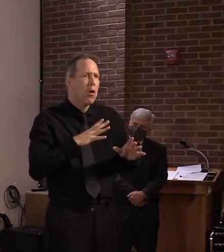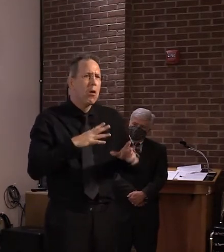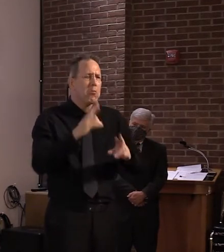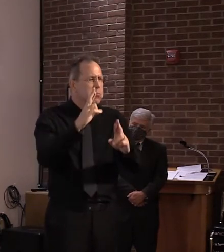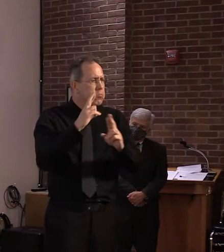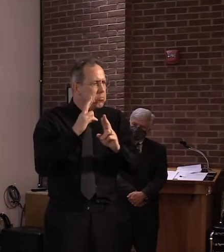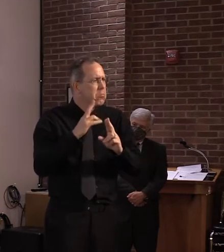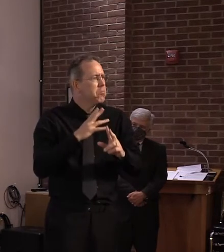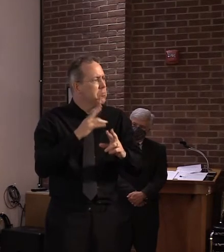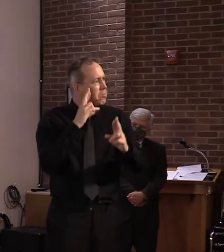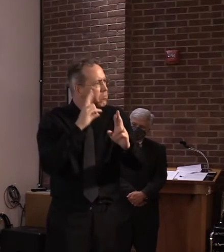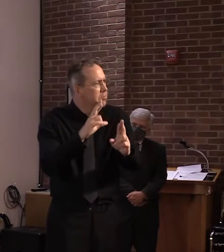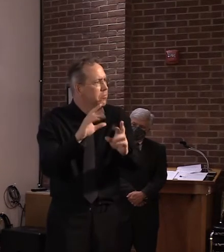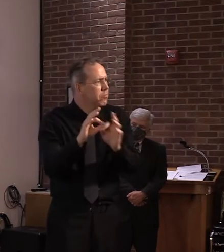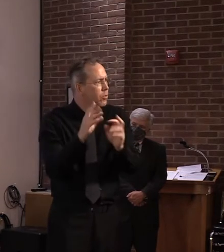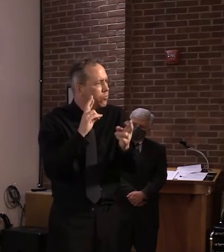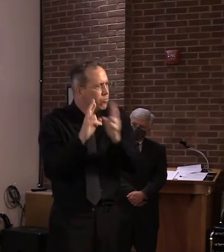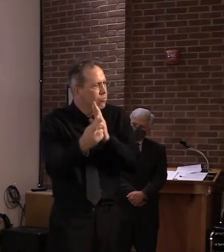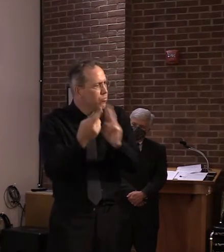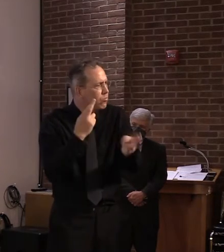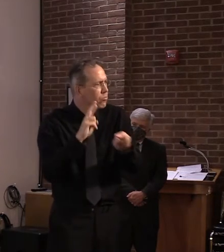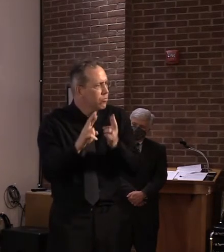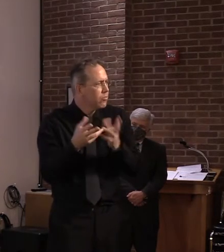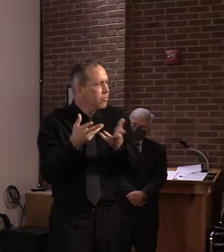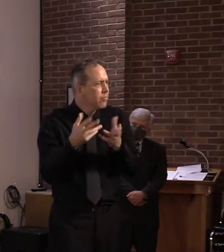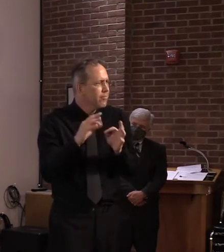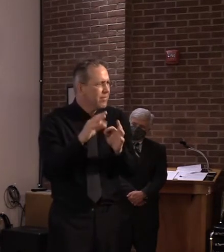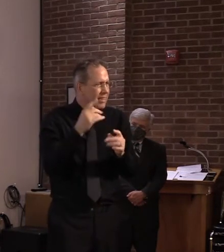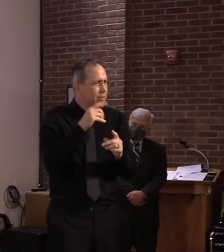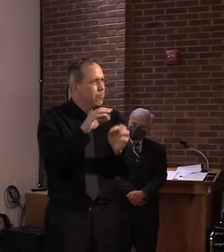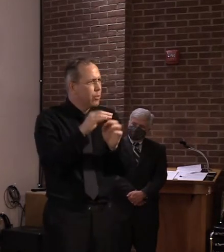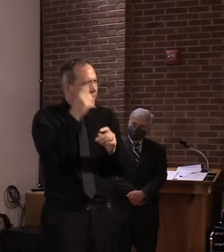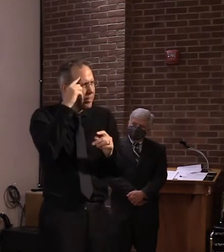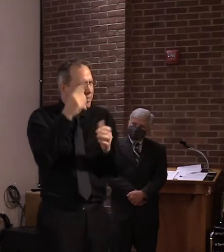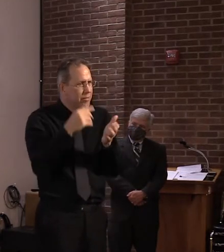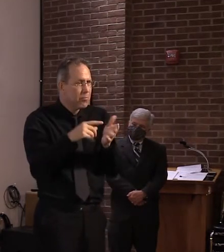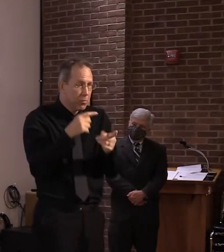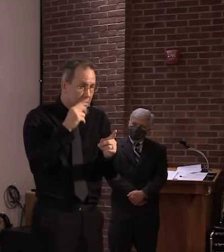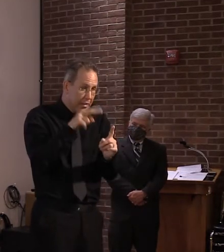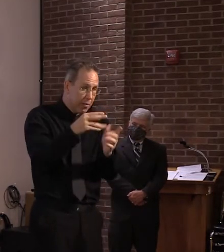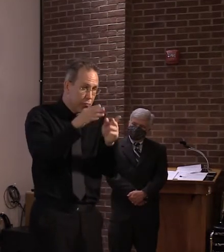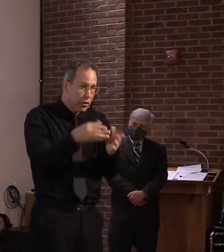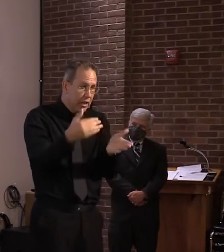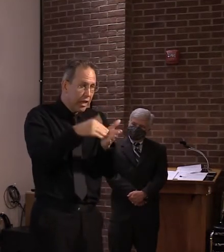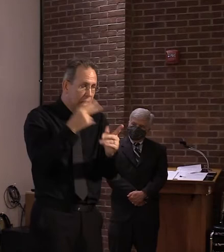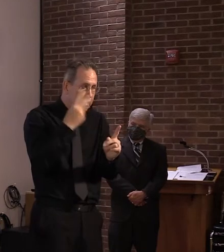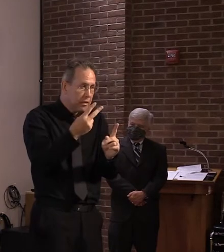same time, if they're concerned, to be able to discuss these issues freely.